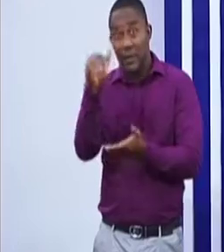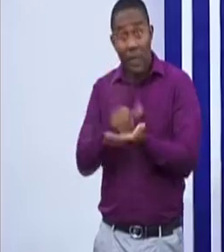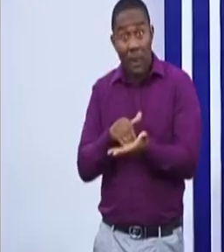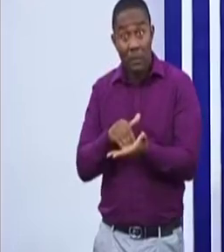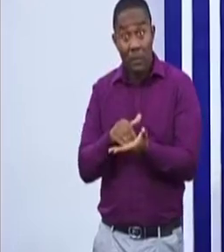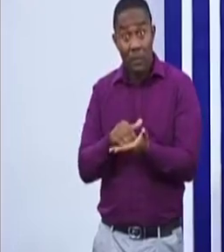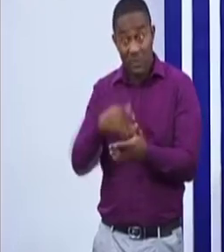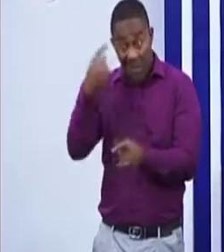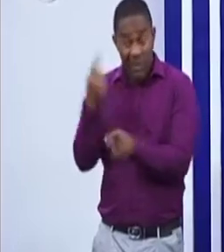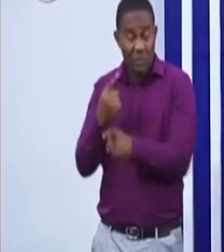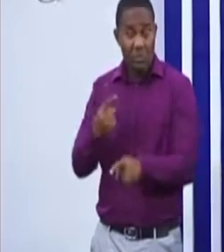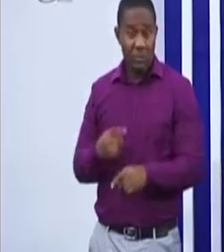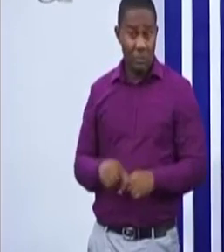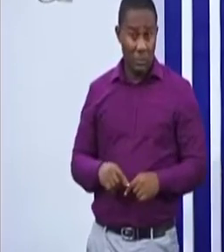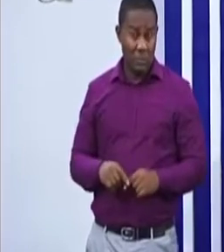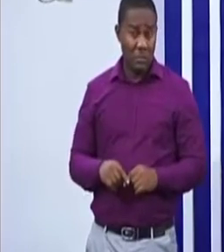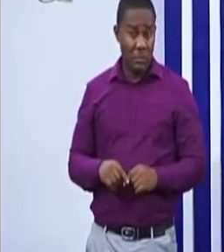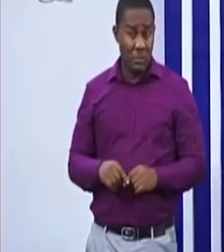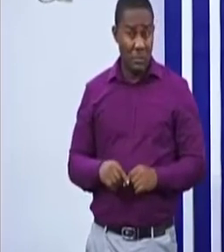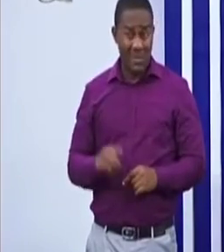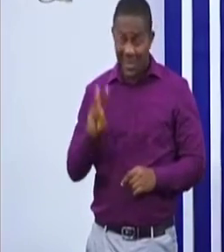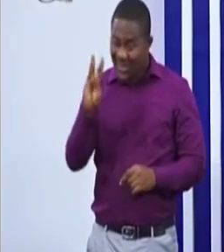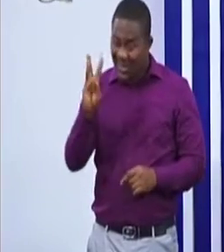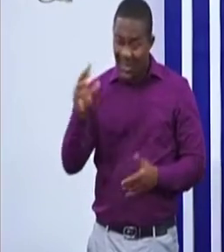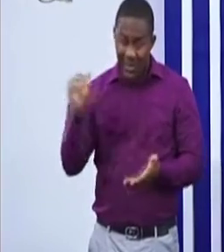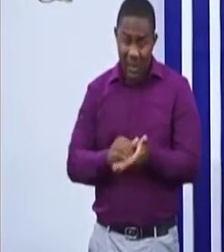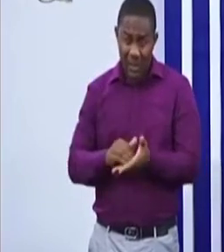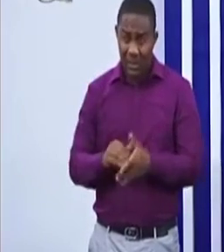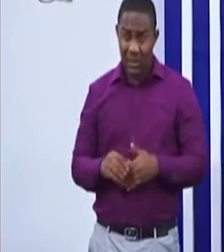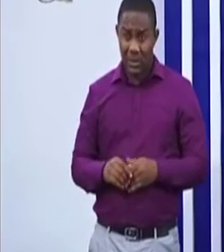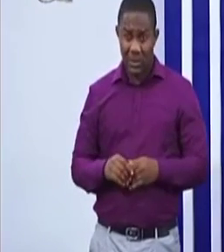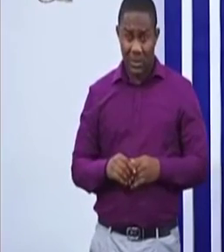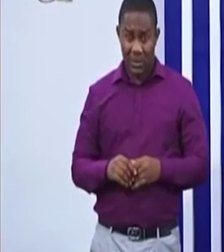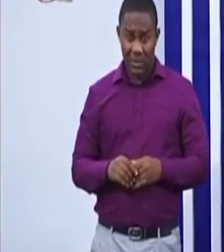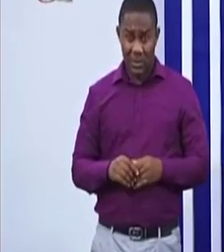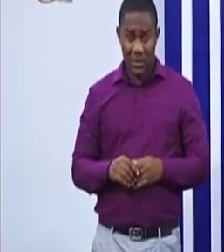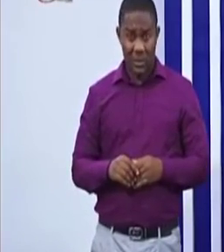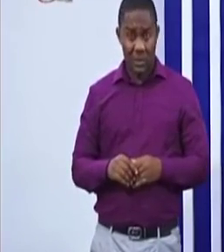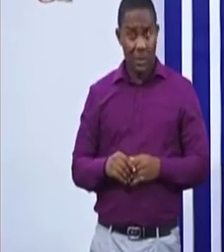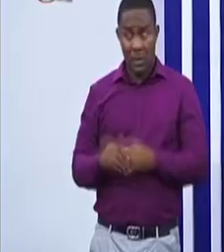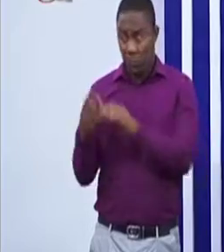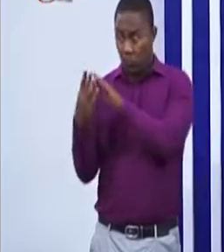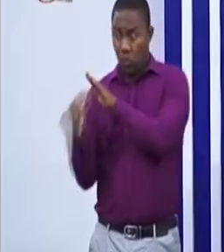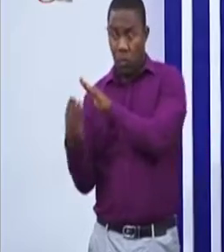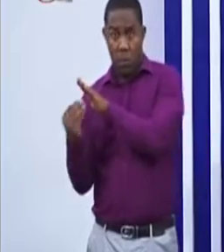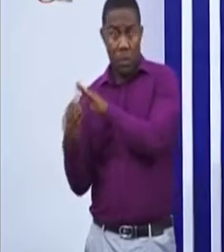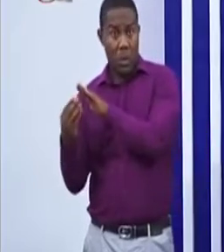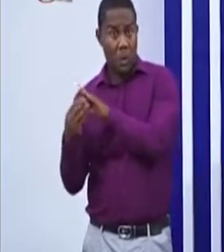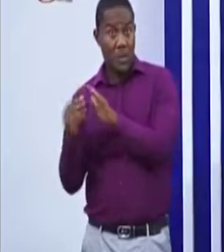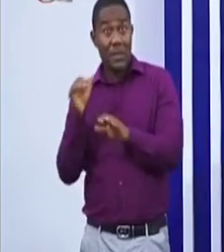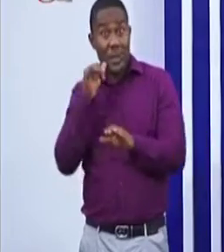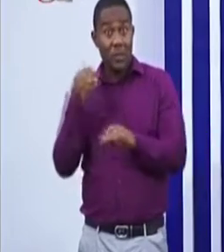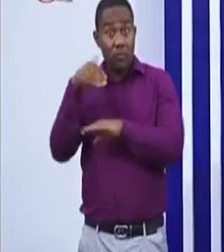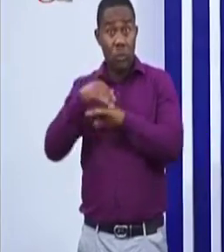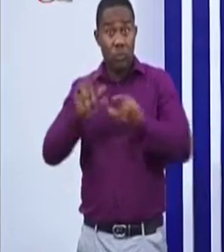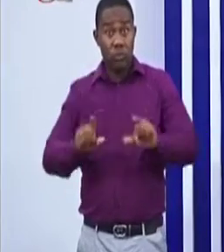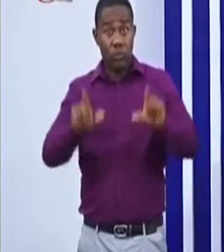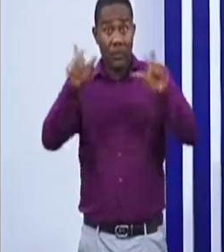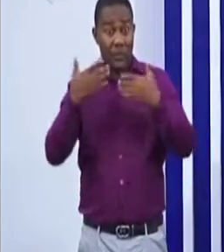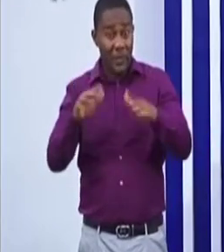dunsia thank you ɛna a download fee nnura yɛ launch nnura nwumere yɛ launch bɛpem